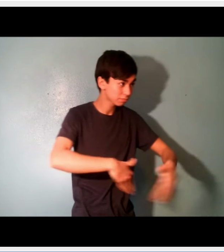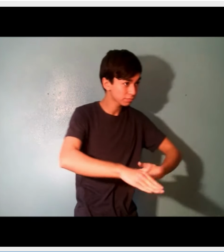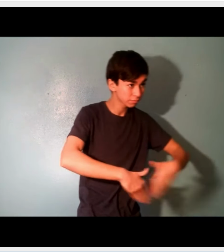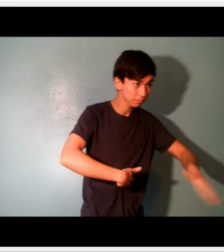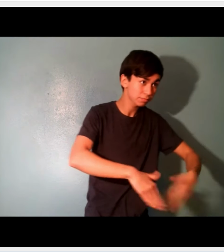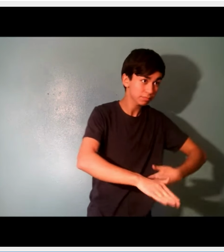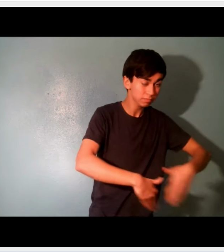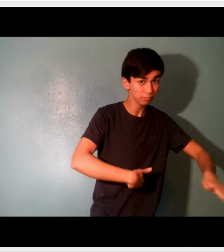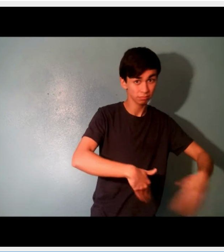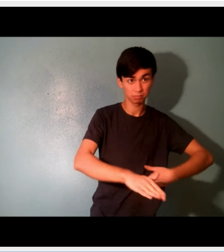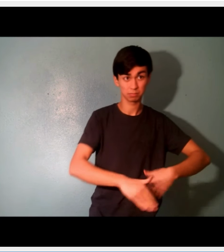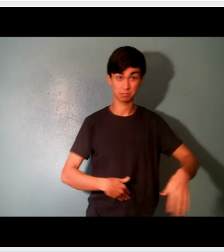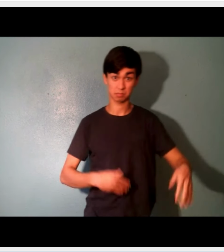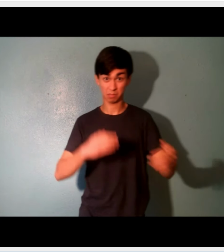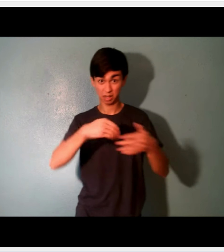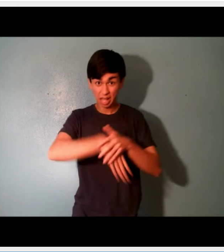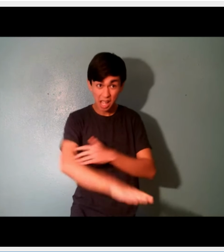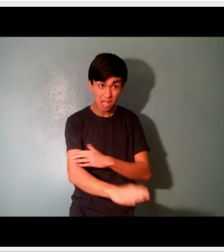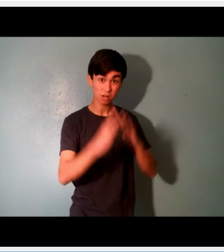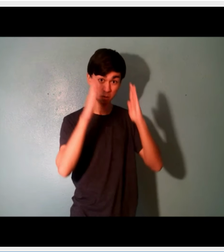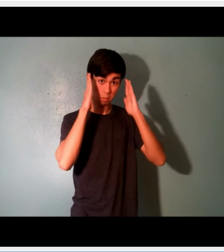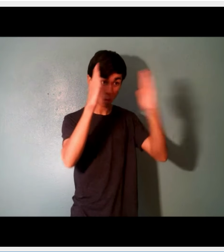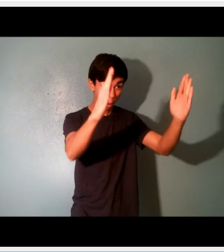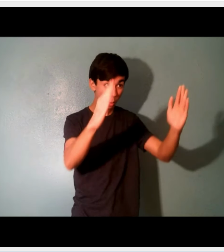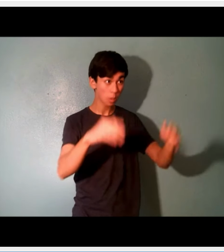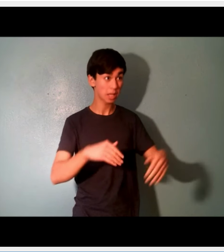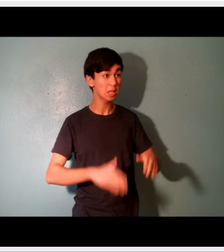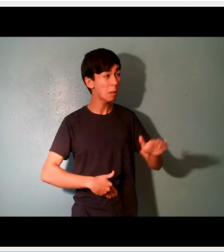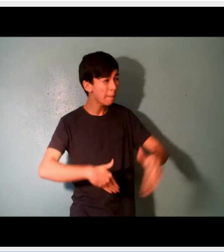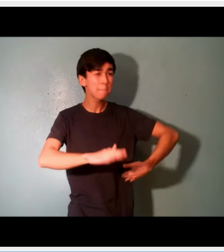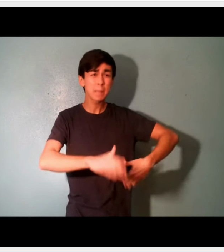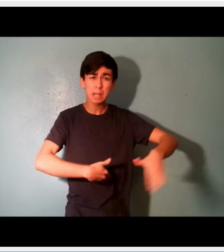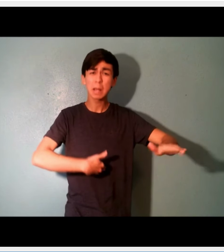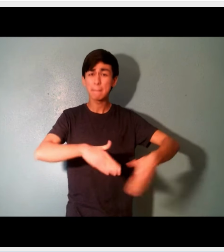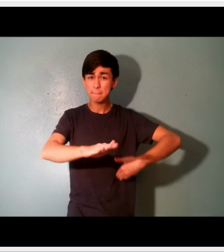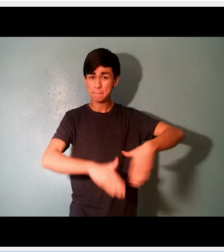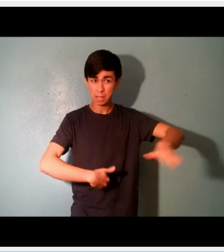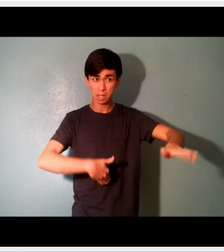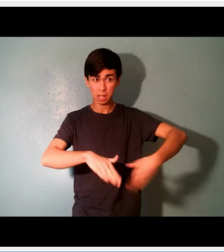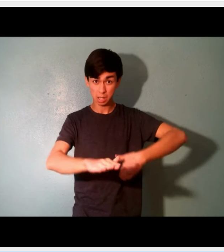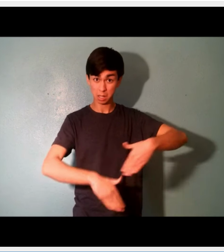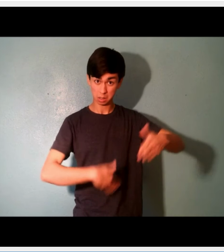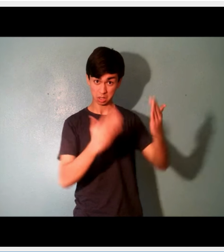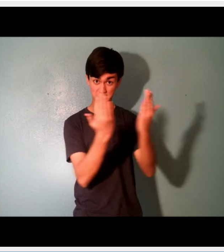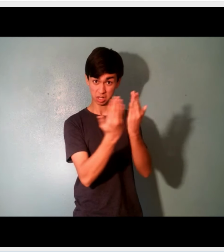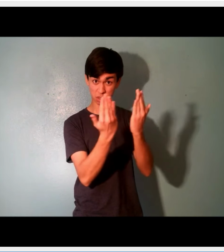Zombie grabs his shoulder, pushes it off, keeps running. Enters the hallway.